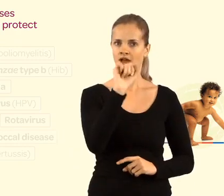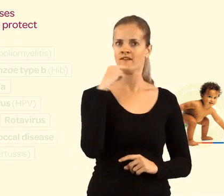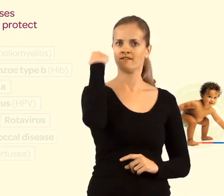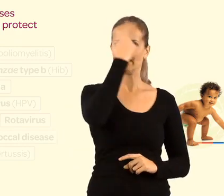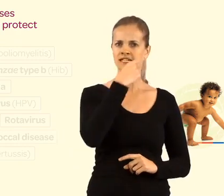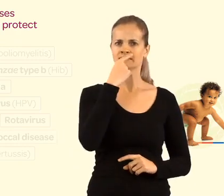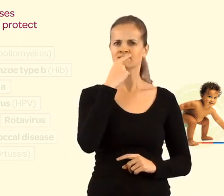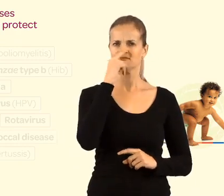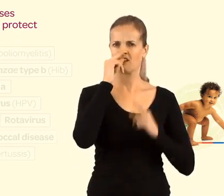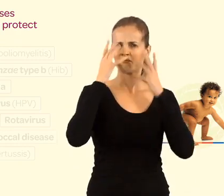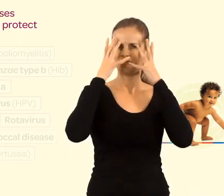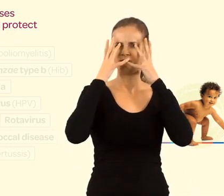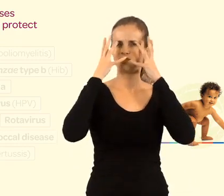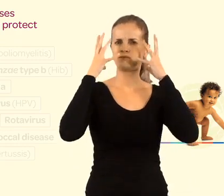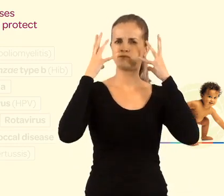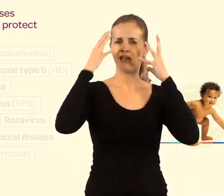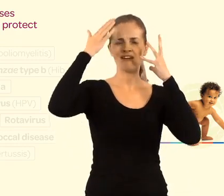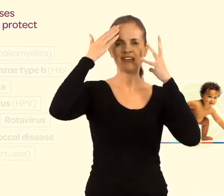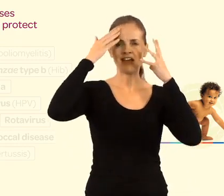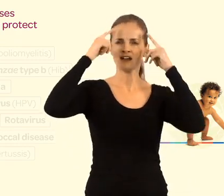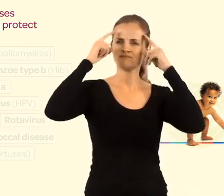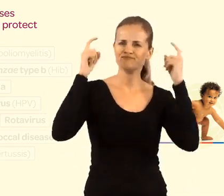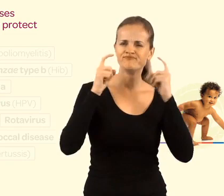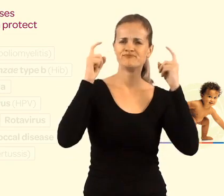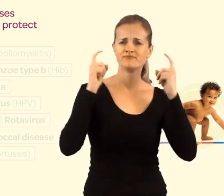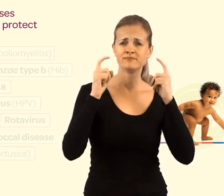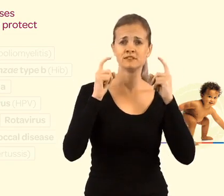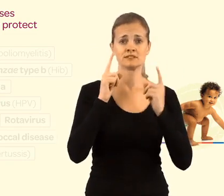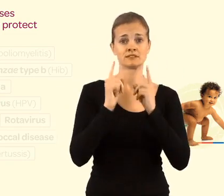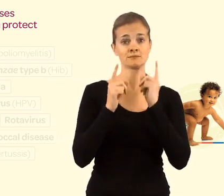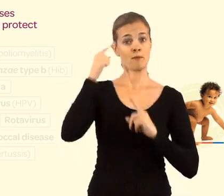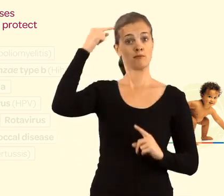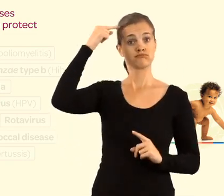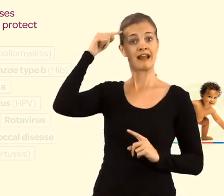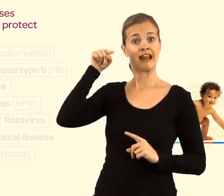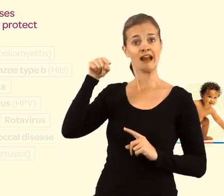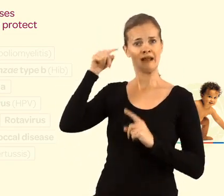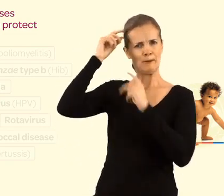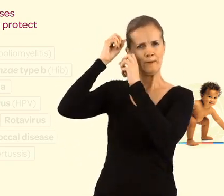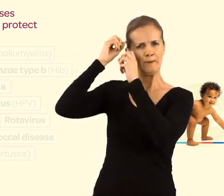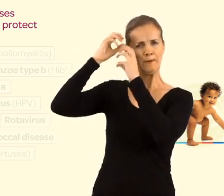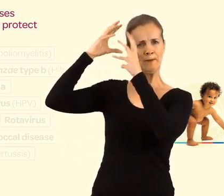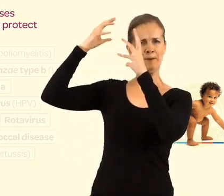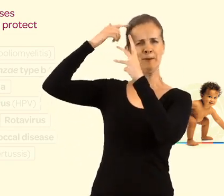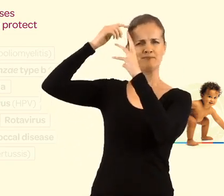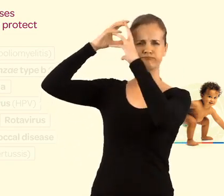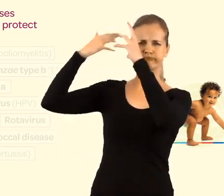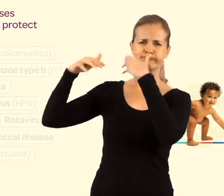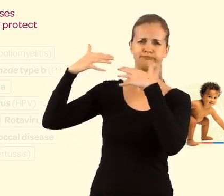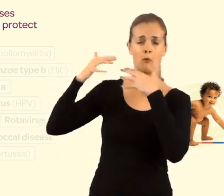Mumps. Causes swelling around the face, a fever and a headache. Mumps may cause swelling of the